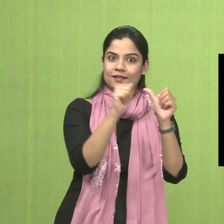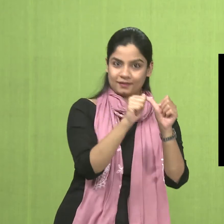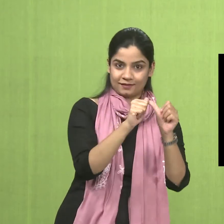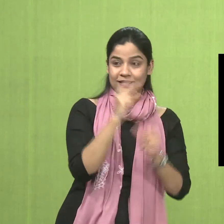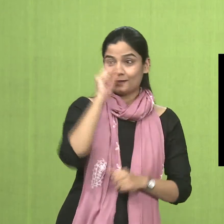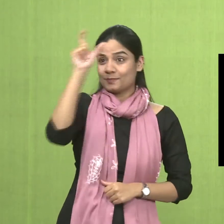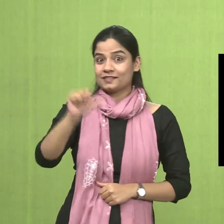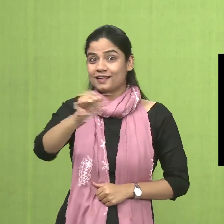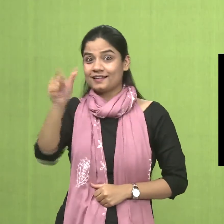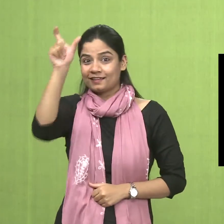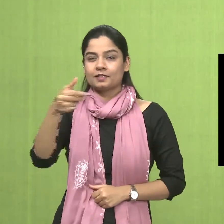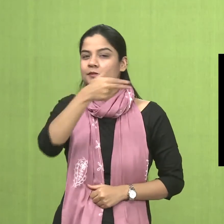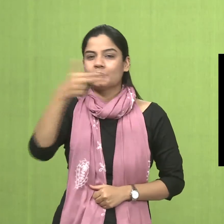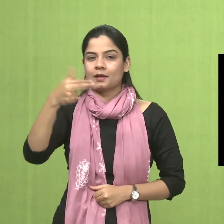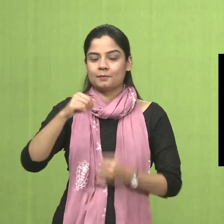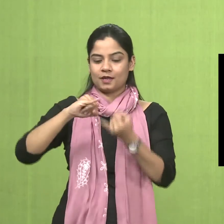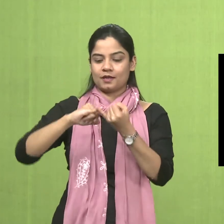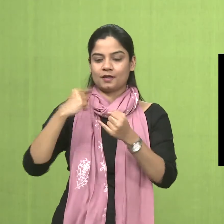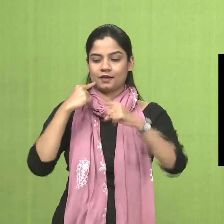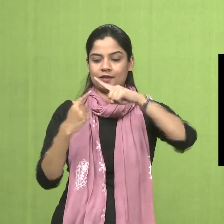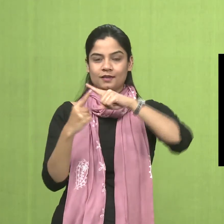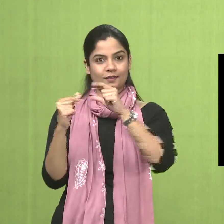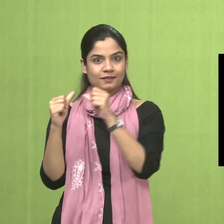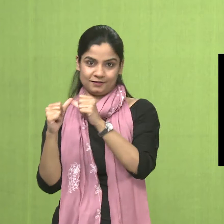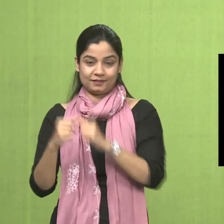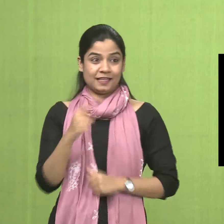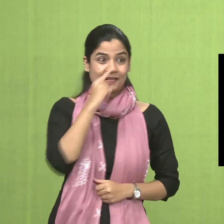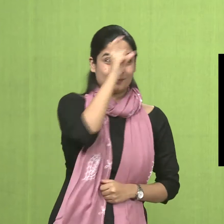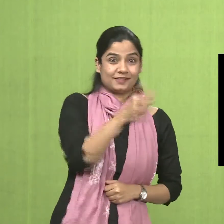One is named Radha and the other is named Sita.